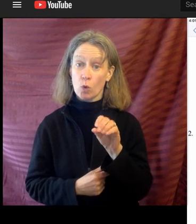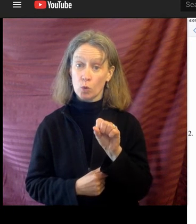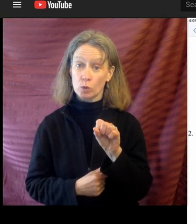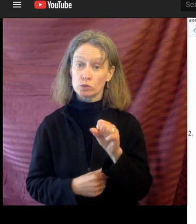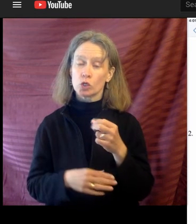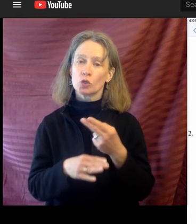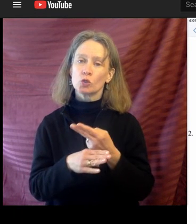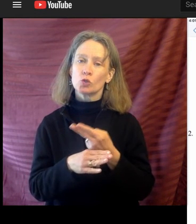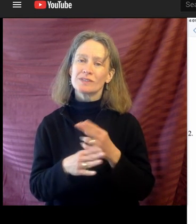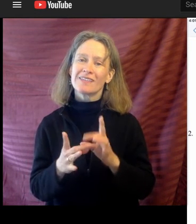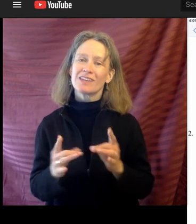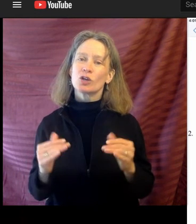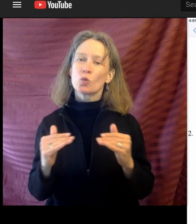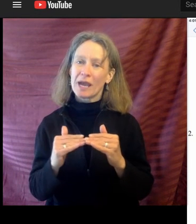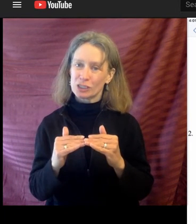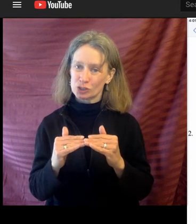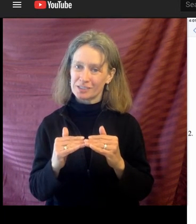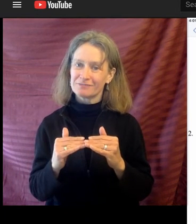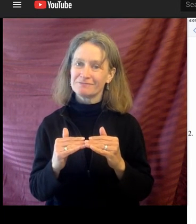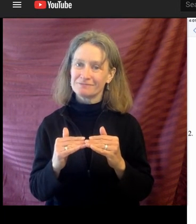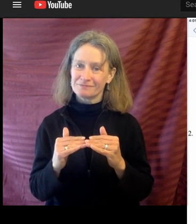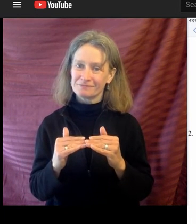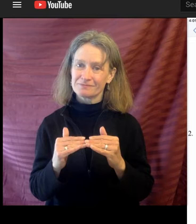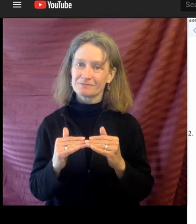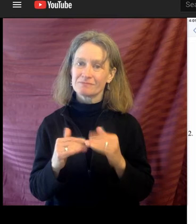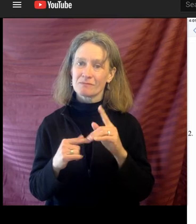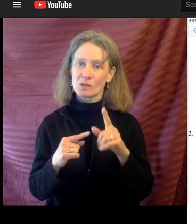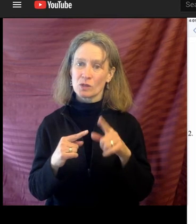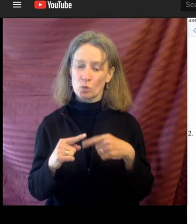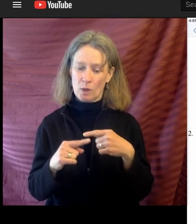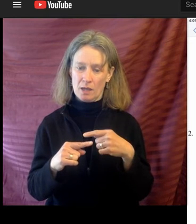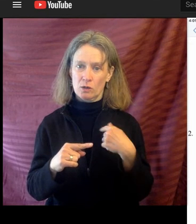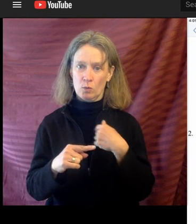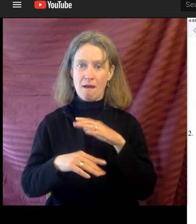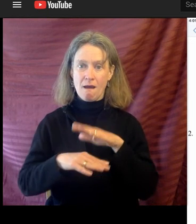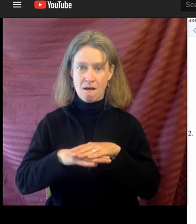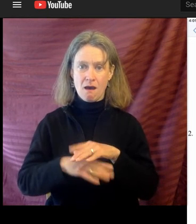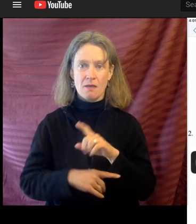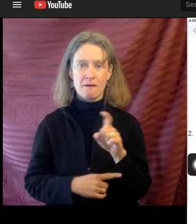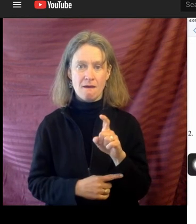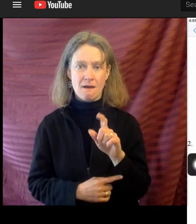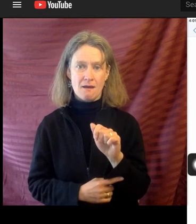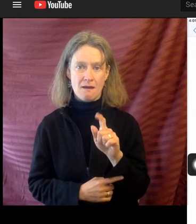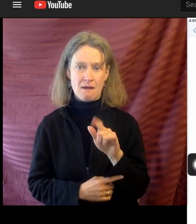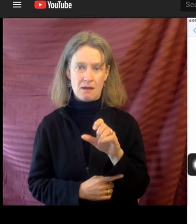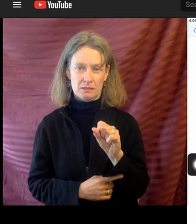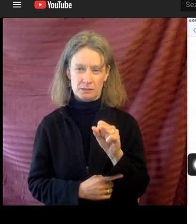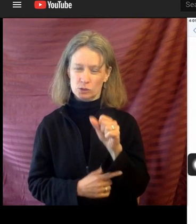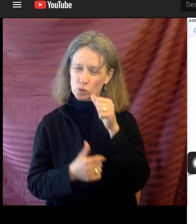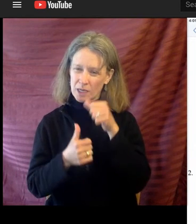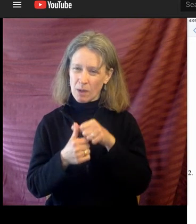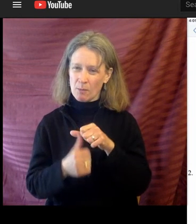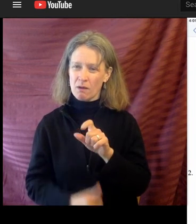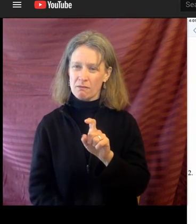equations. When we are on our x-axis, so when we are